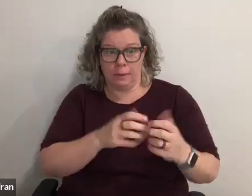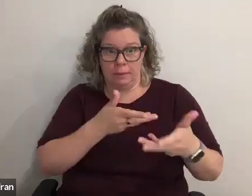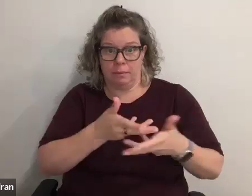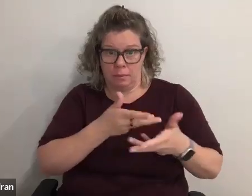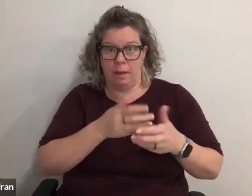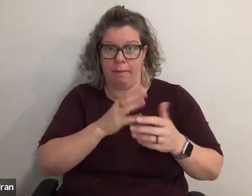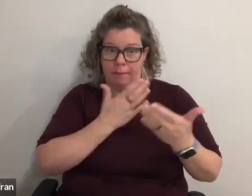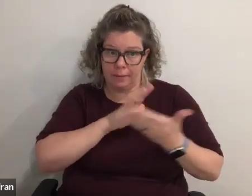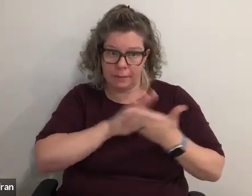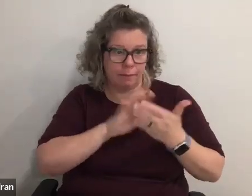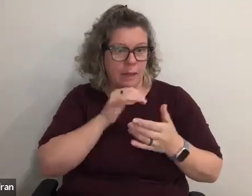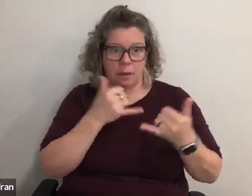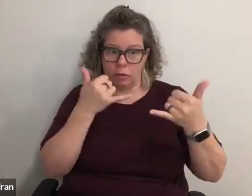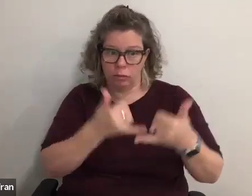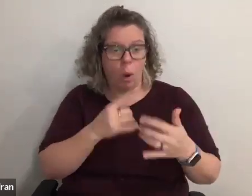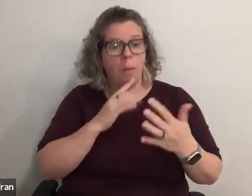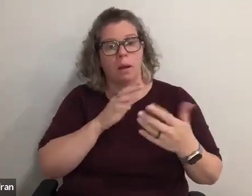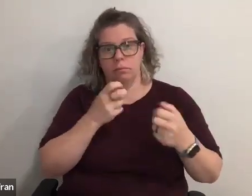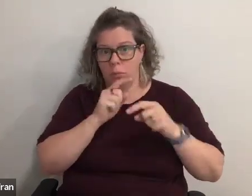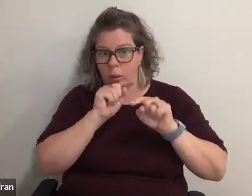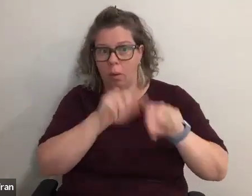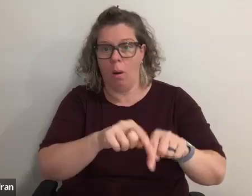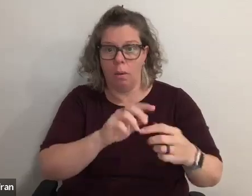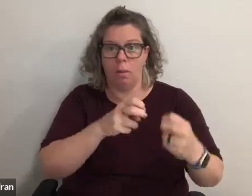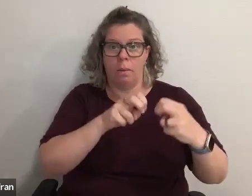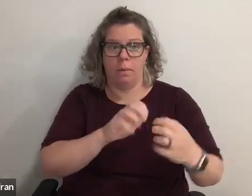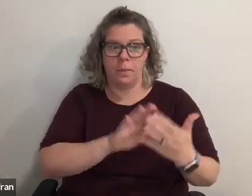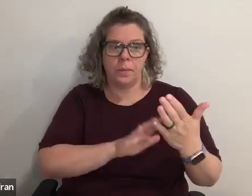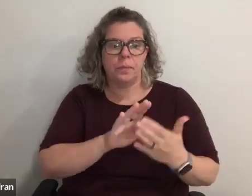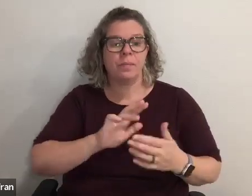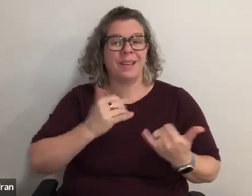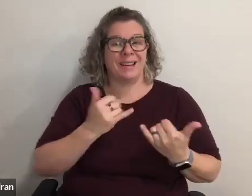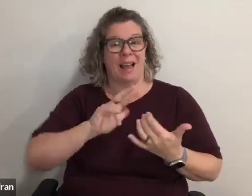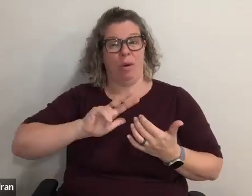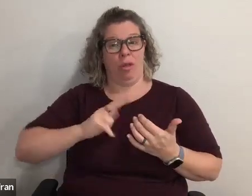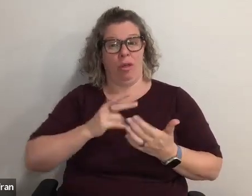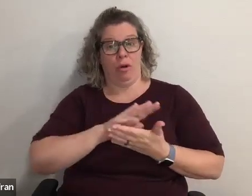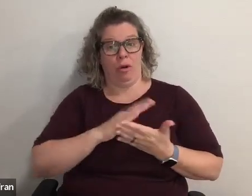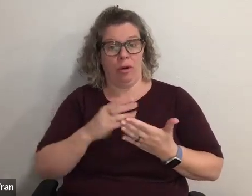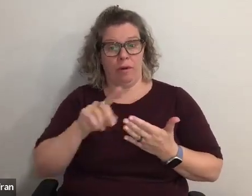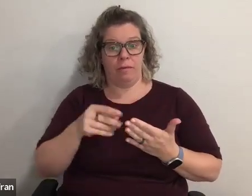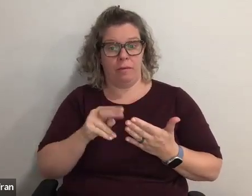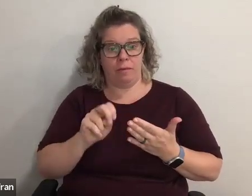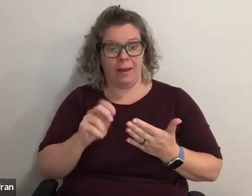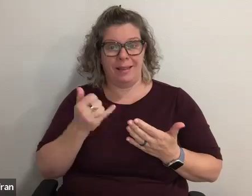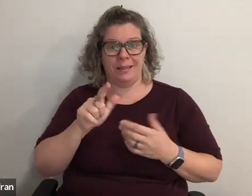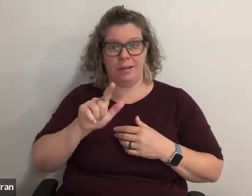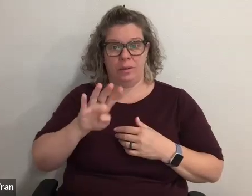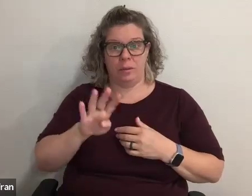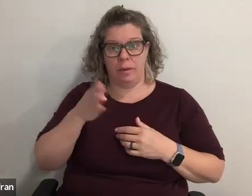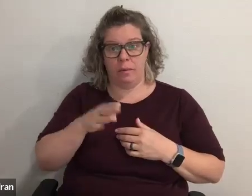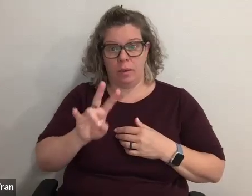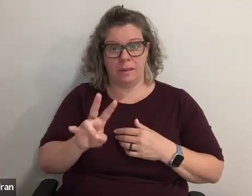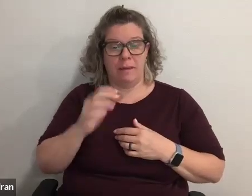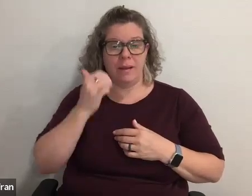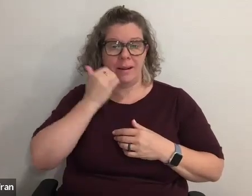community. We have just started the third phase of this rollout, so it's now 24/7,